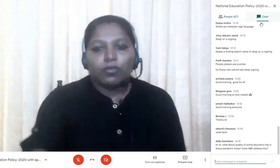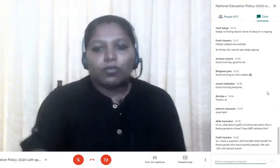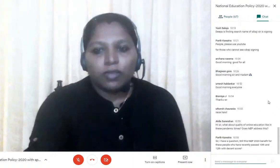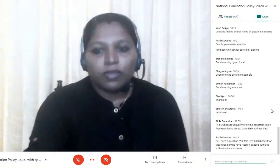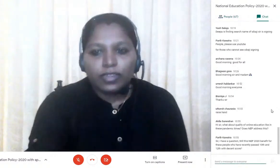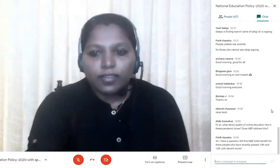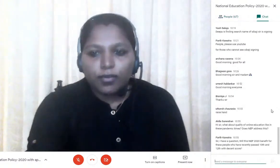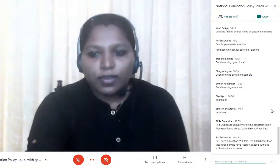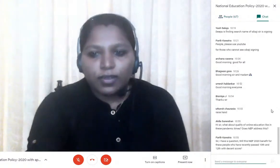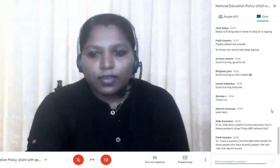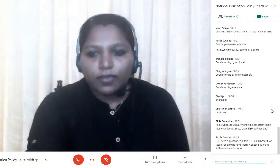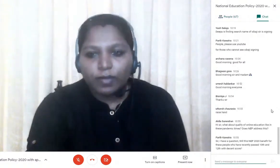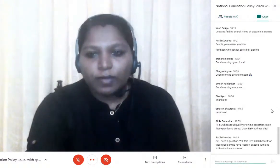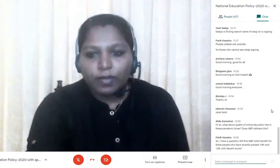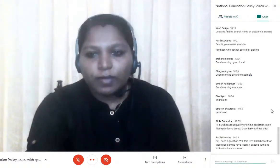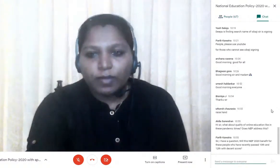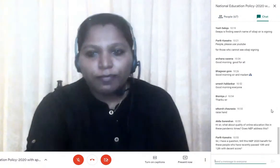Okay, there is a question from Akila ma'am.